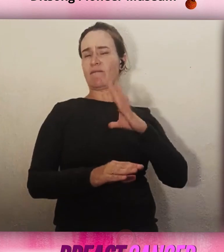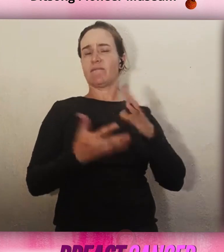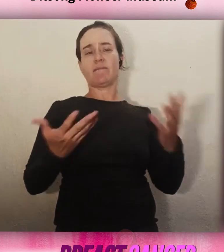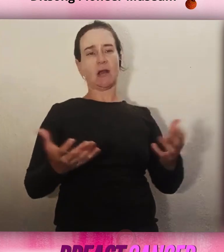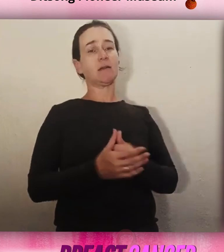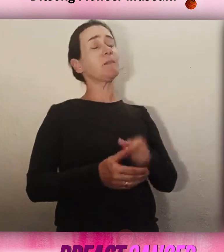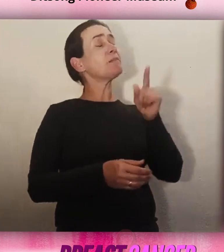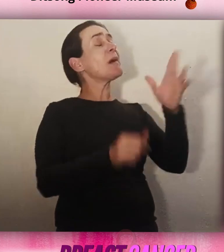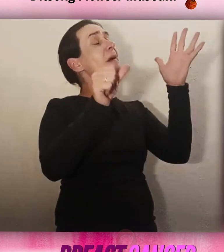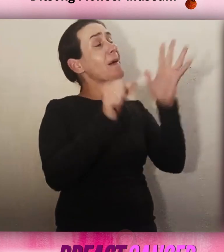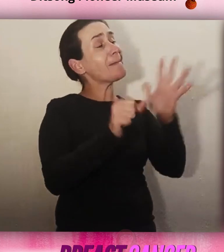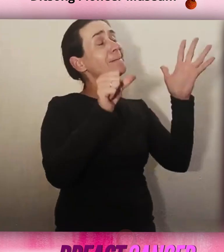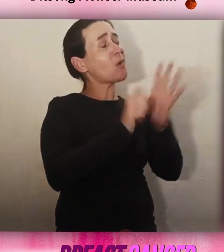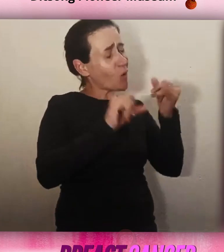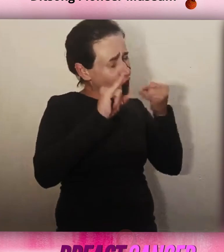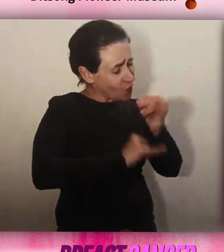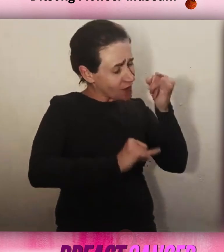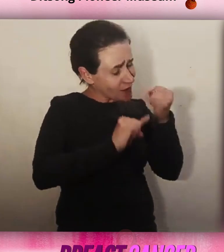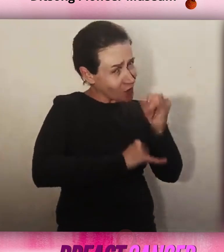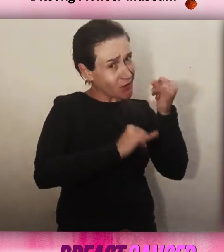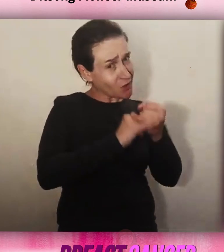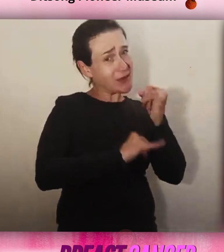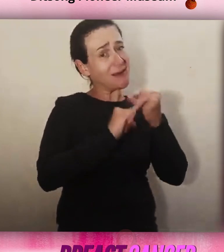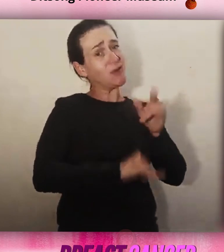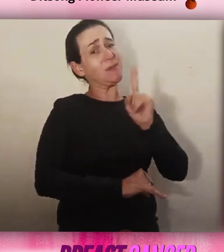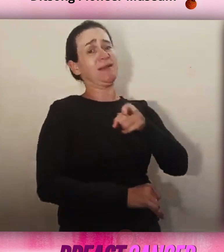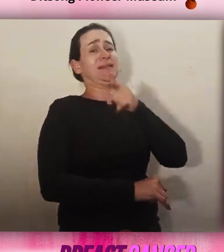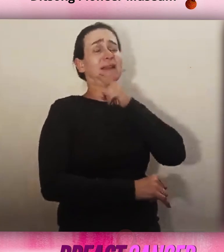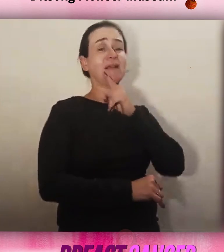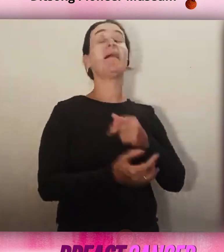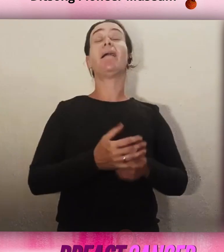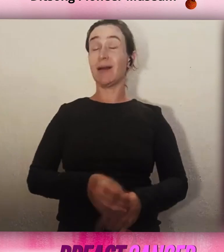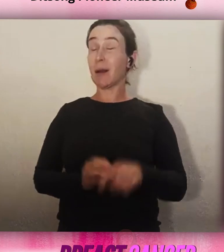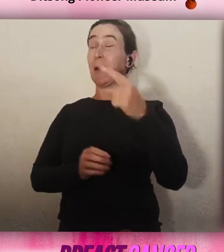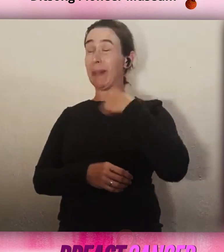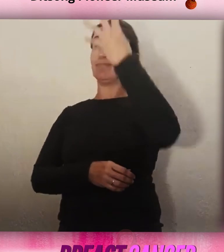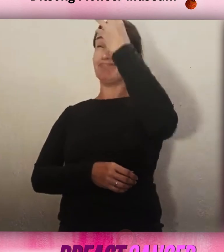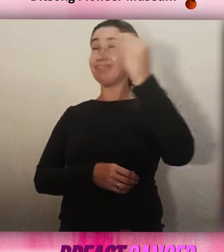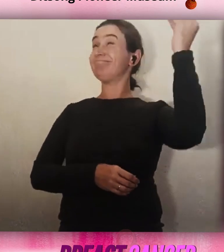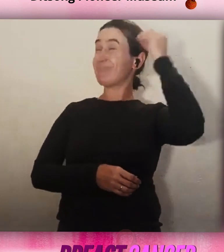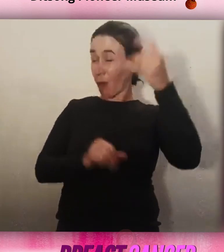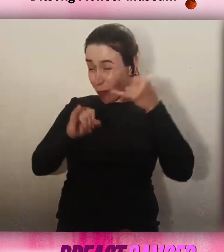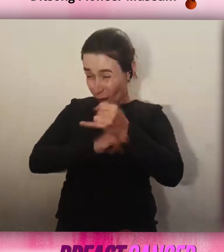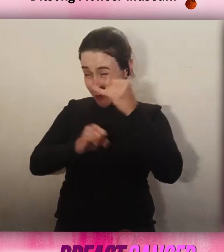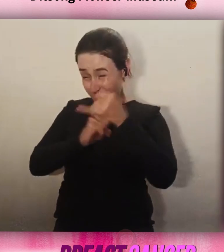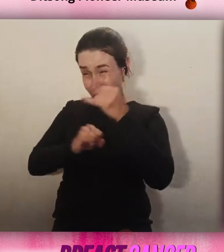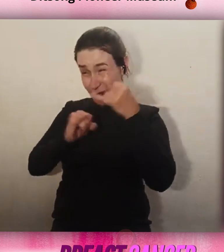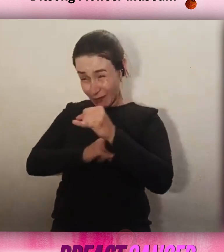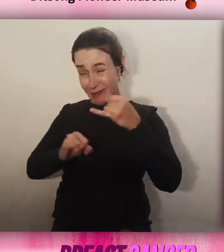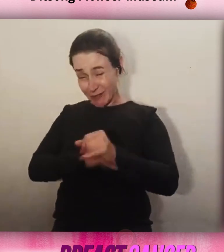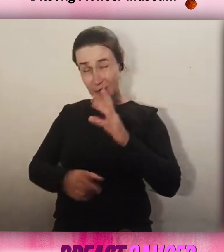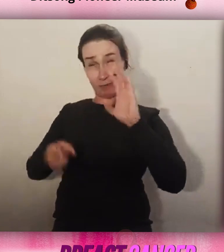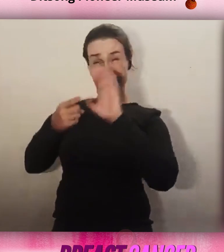not. And Okay. as I always say, early detection, early detection, Yeah. early detection. If there's one thing I'm gonna remember, it's